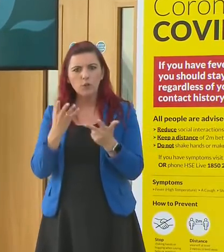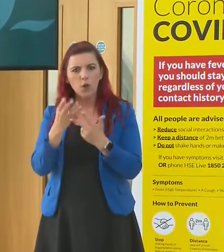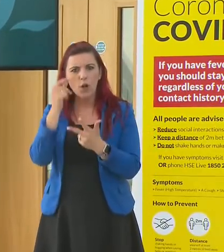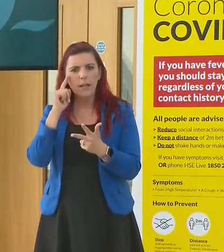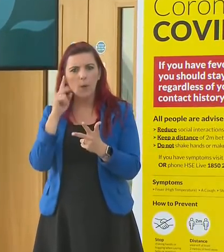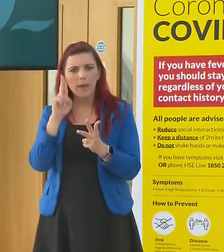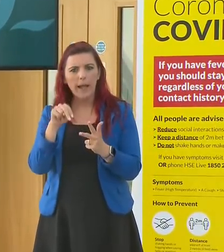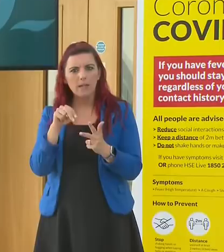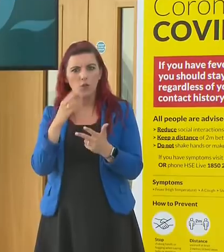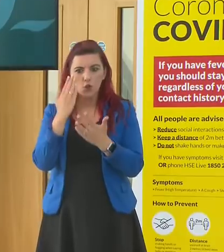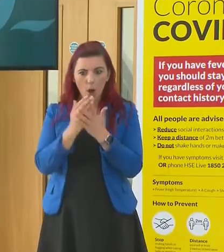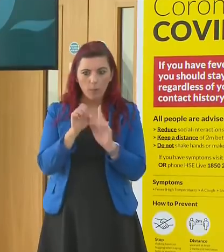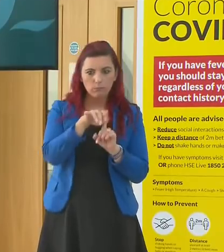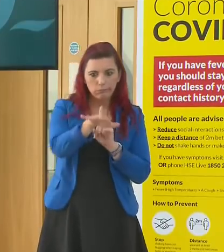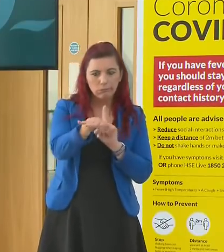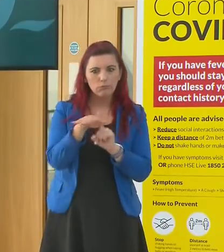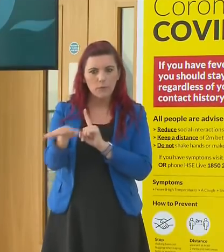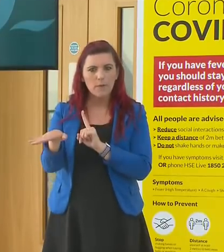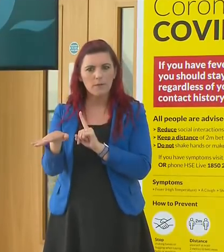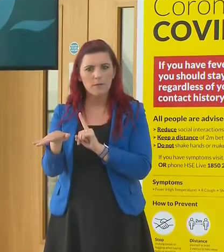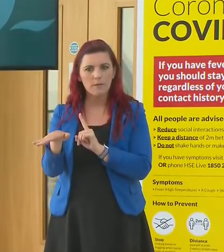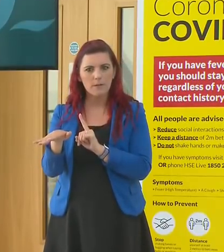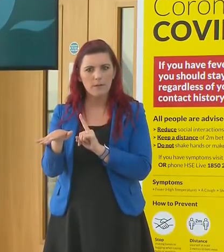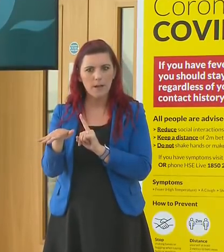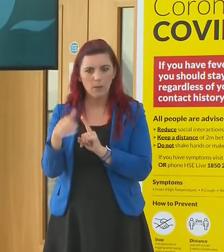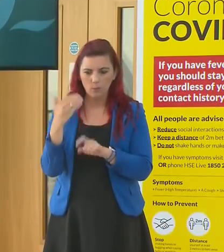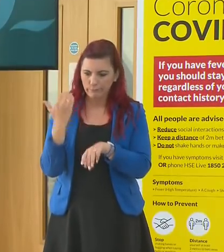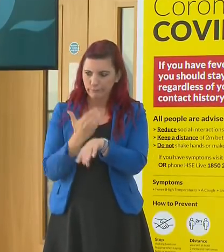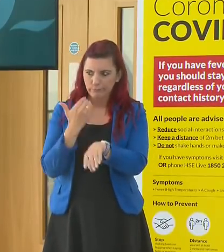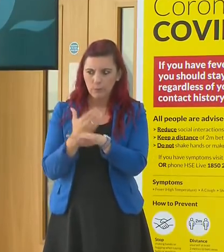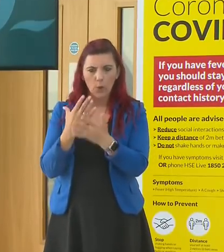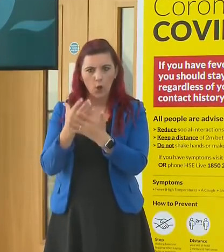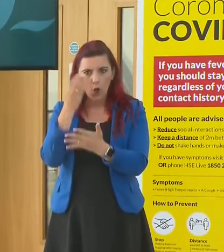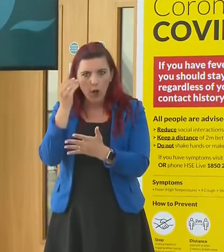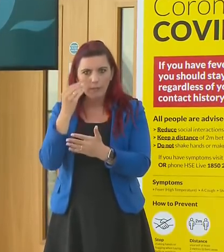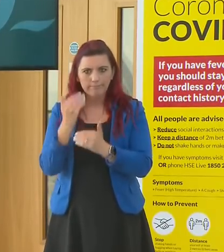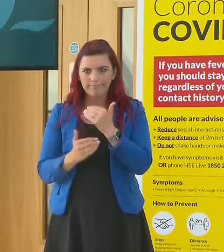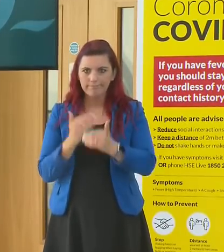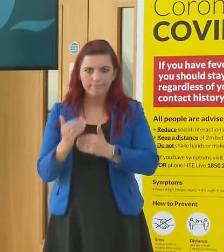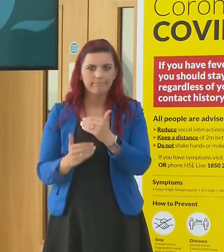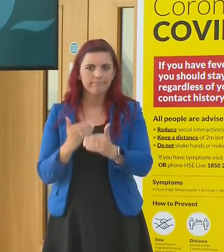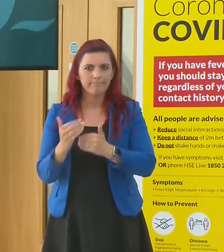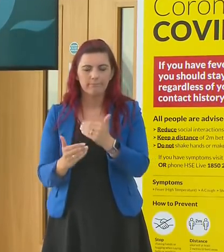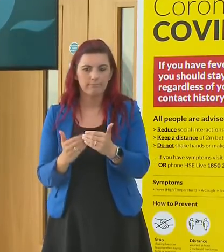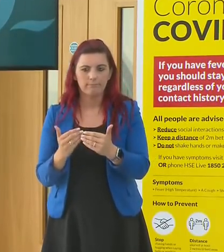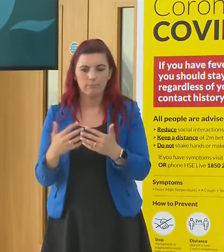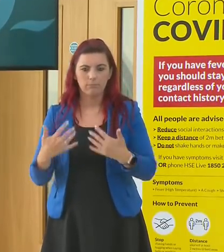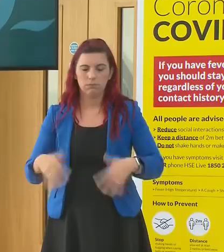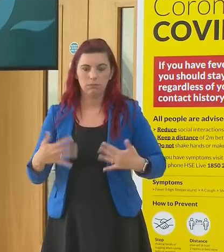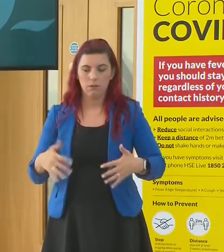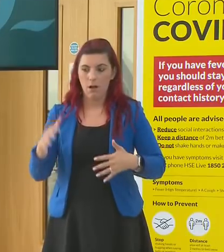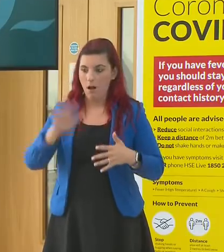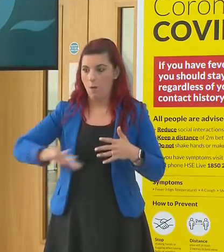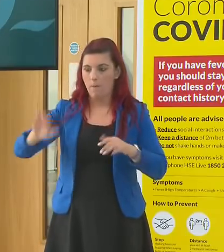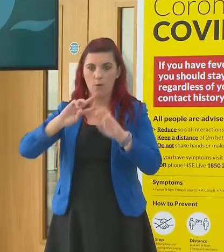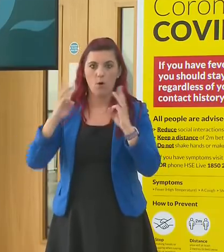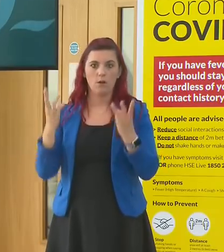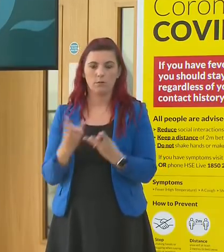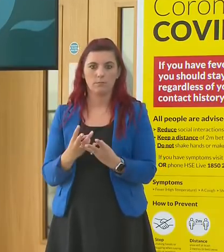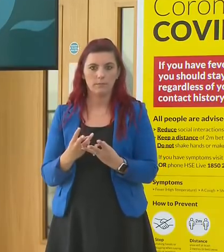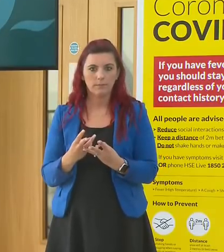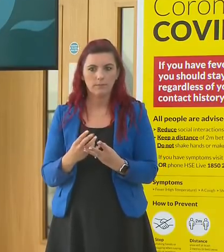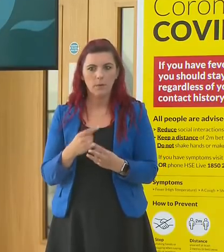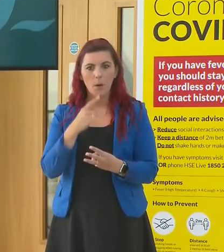the chain of transmission. And this learning is continuing and gathering pace at an unprecedented scale right across the world. However,